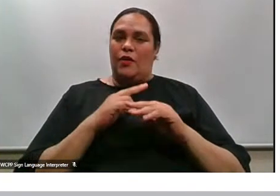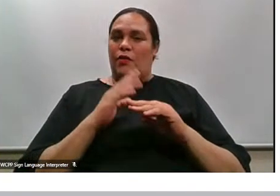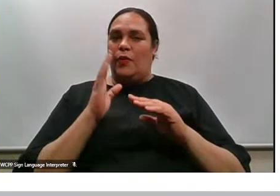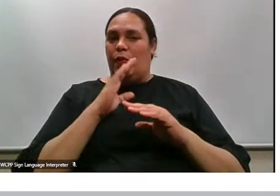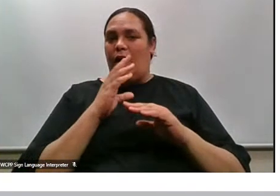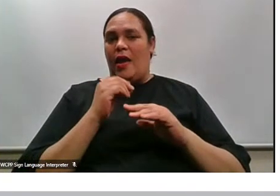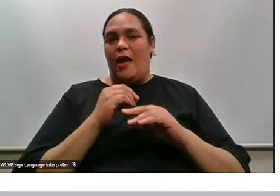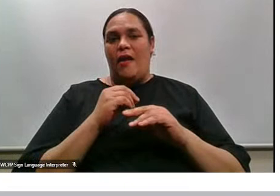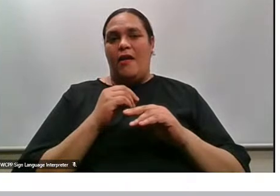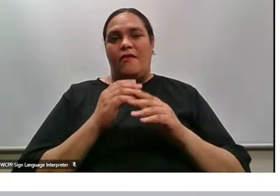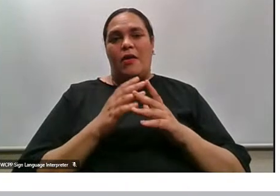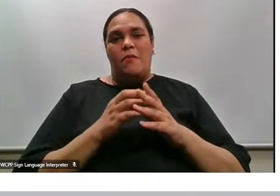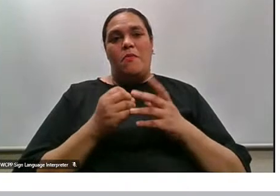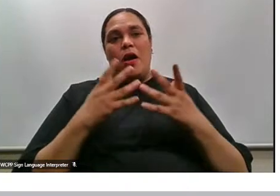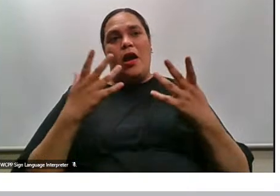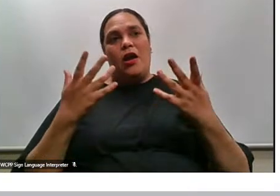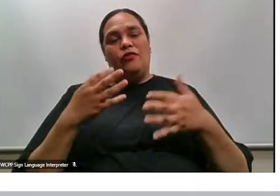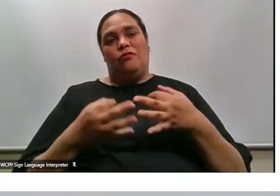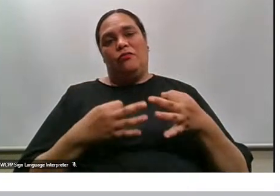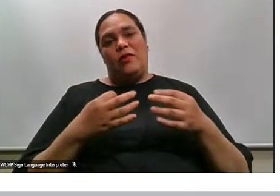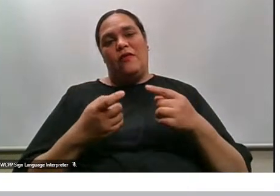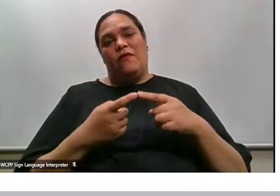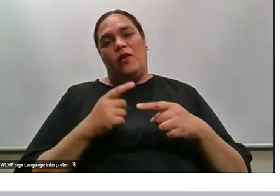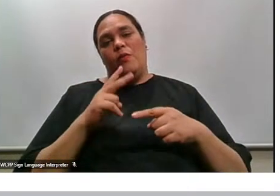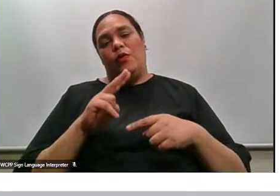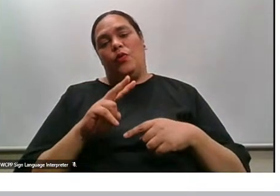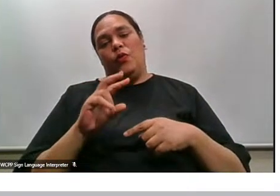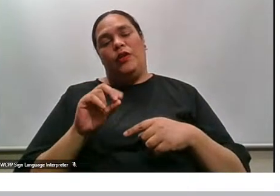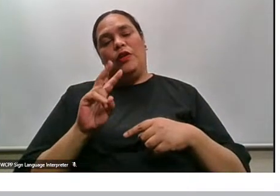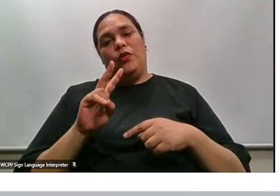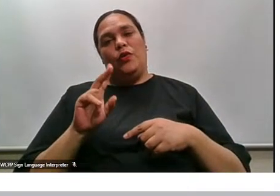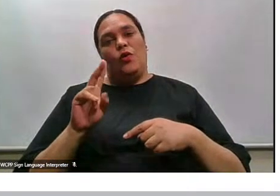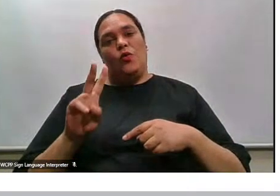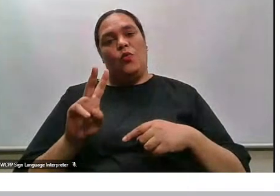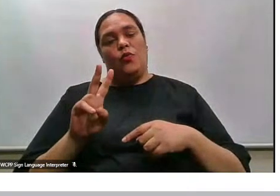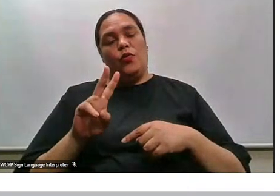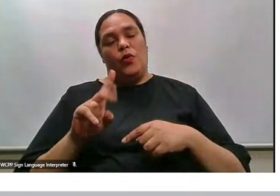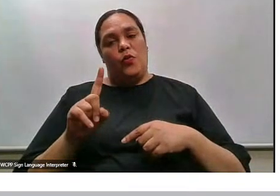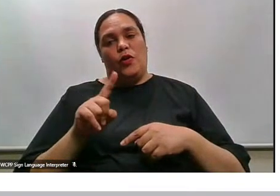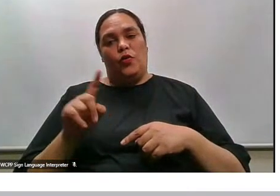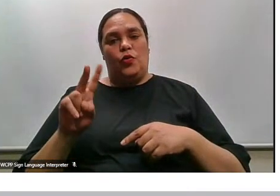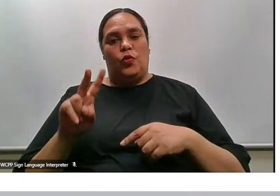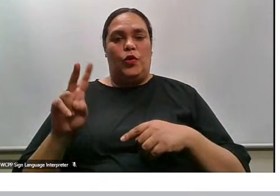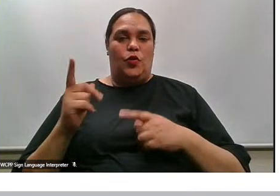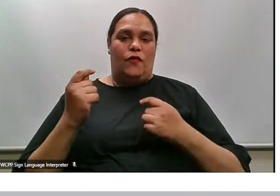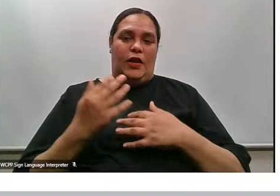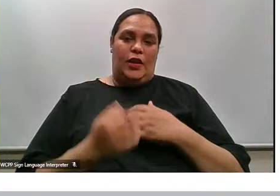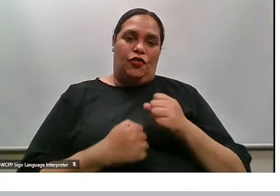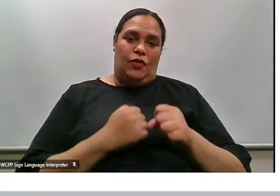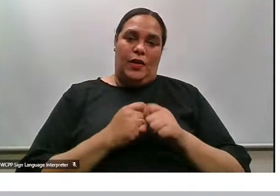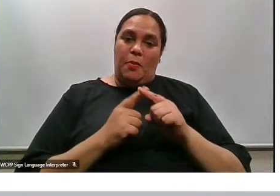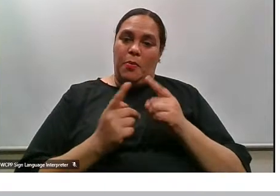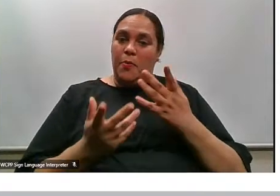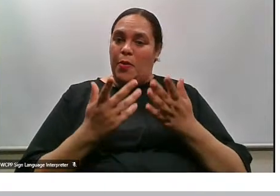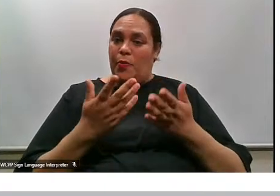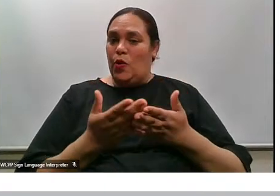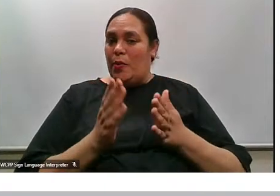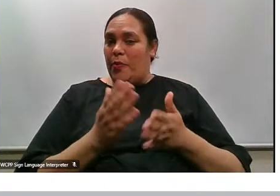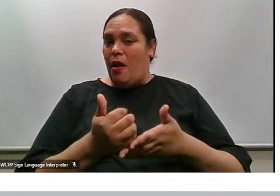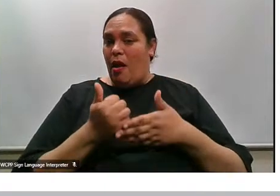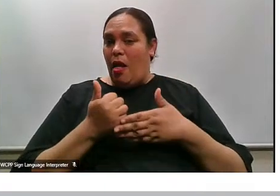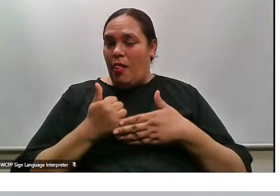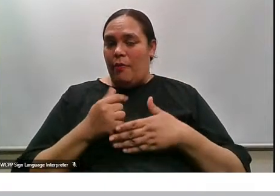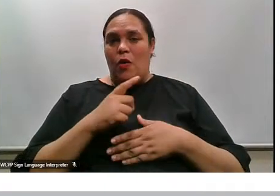of a deviation from the 2021 to 2022 financial year. Perhaps if you could just help us,